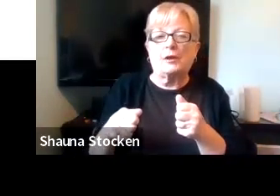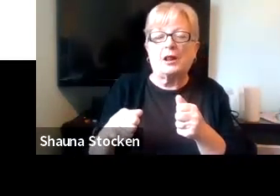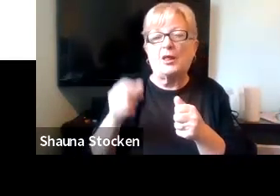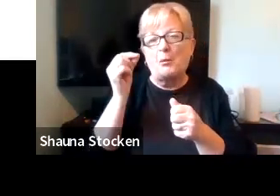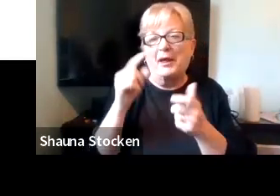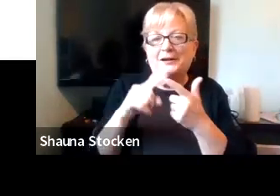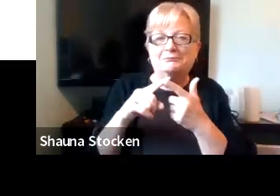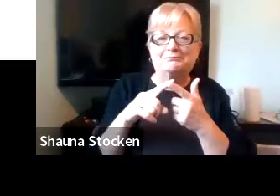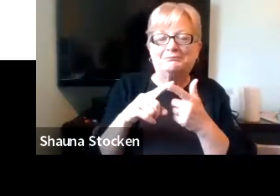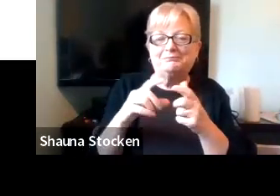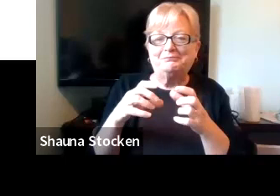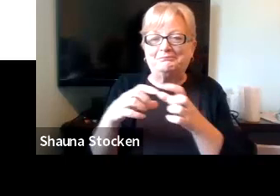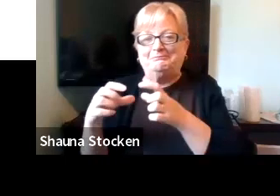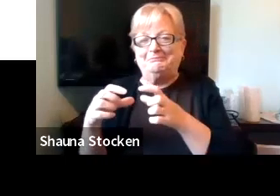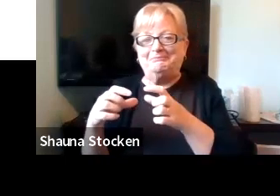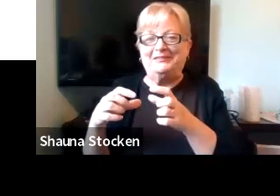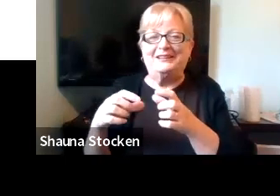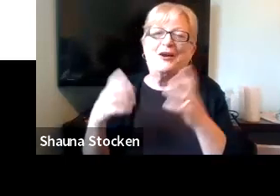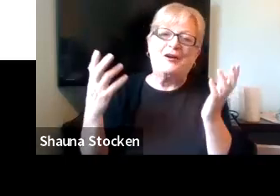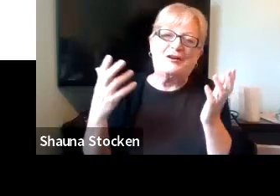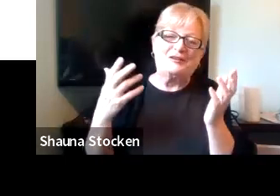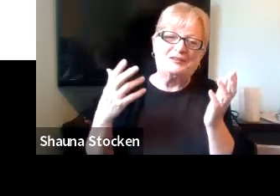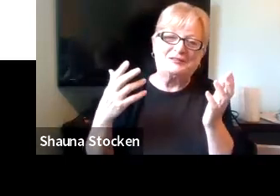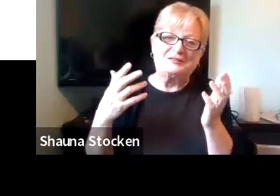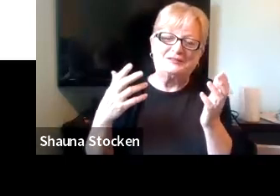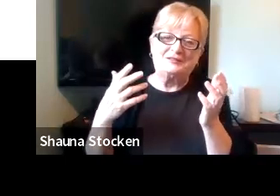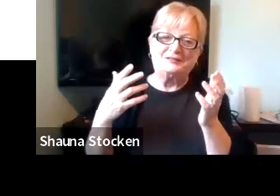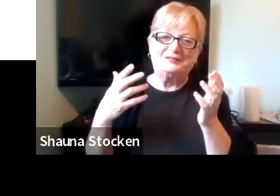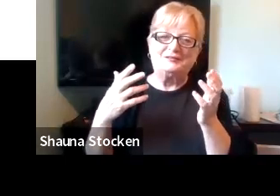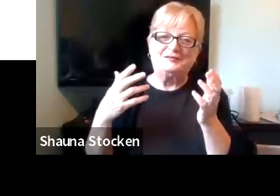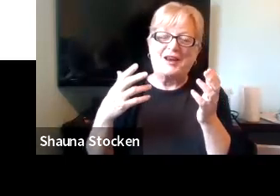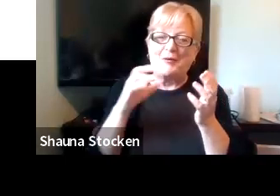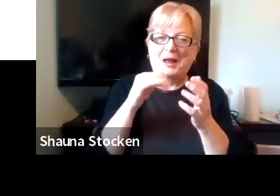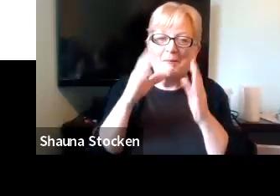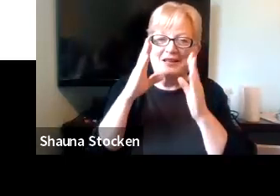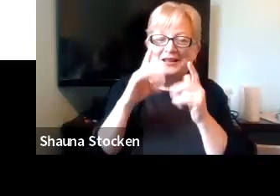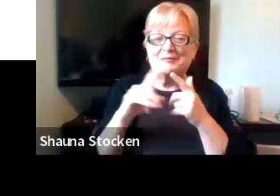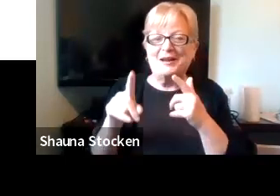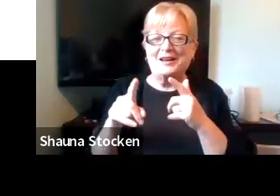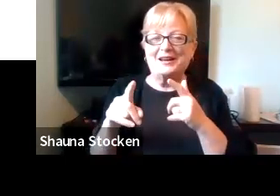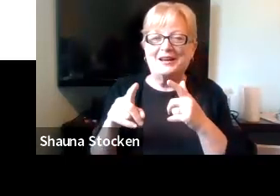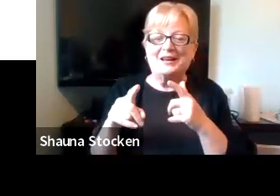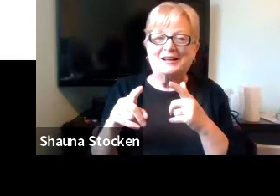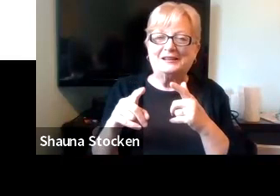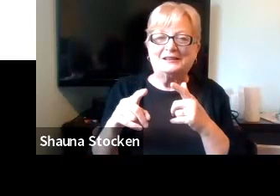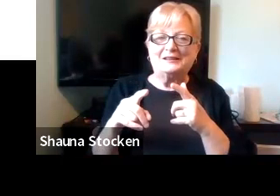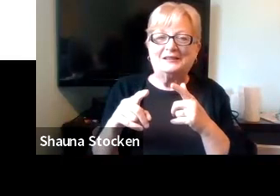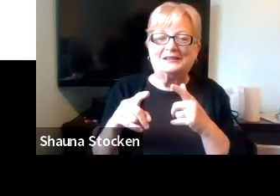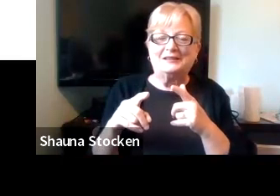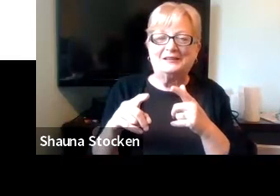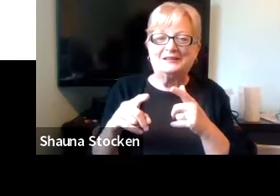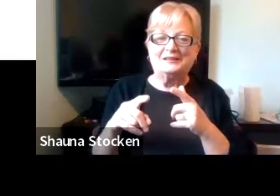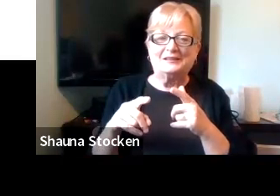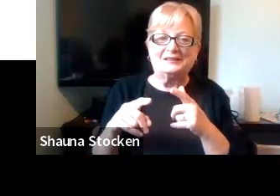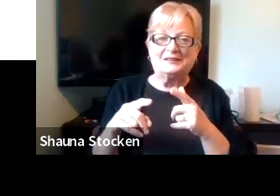kilter. Yeah, I sure did. I wasn't paying attention. This will be a great demo.